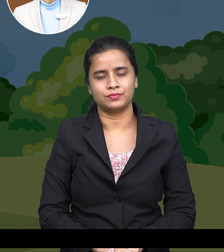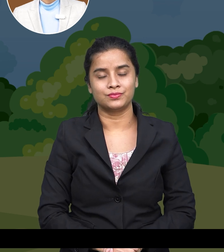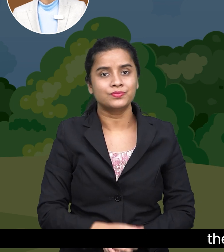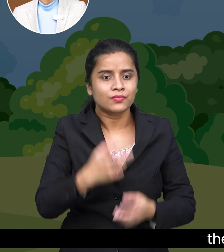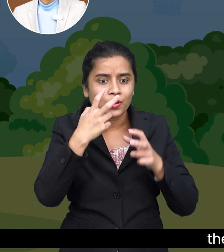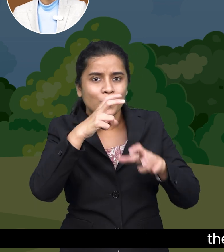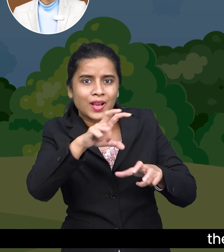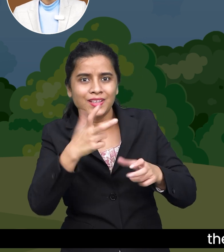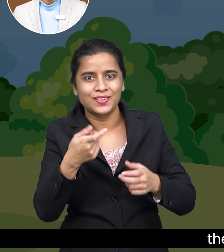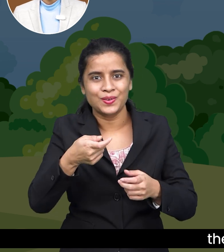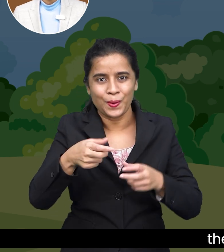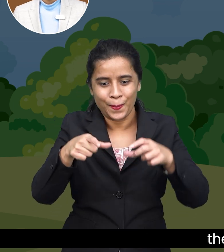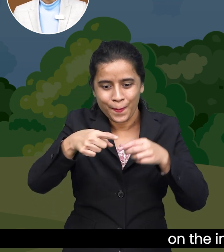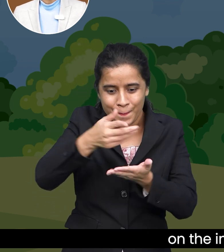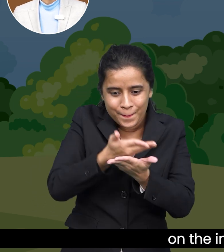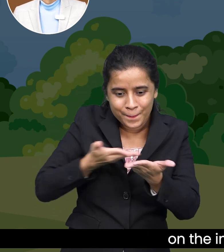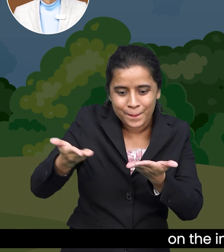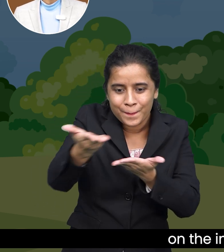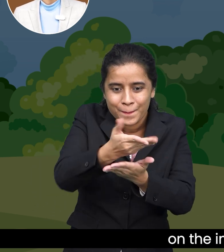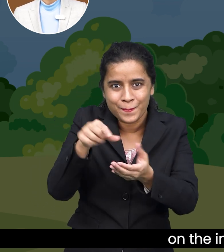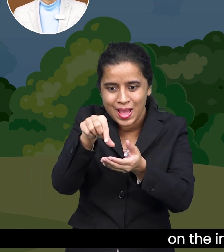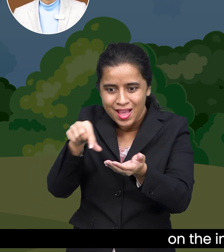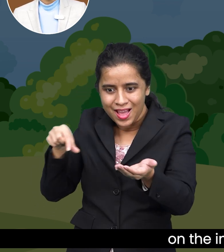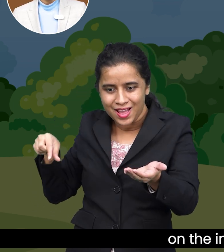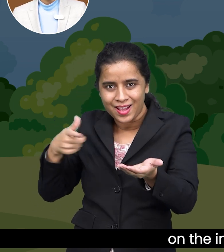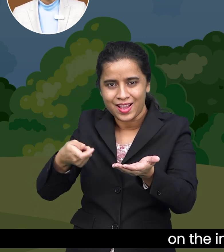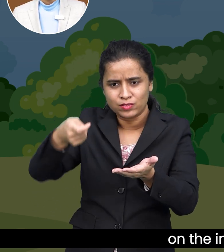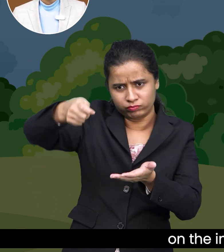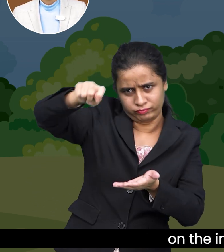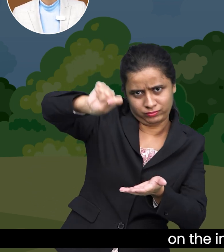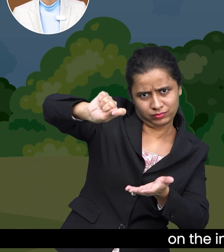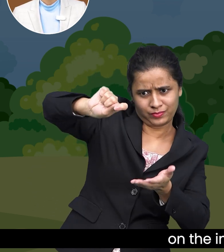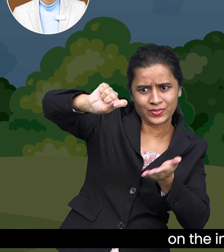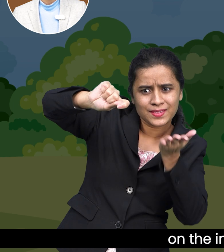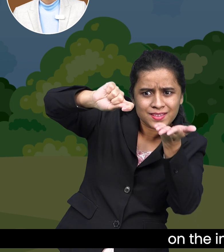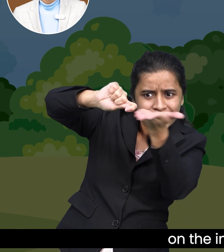We observe the droplet of water on the inner surface of the pan.